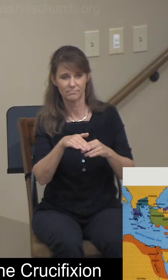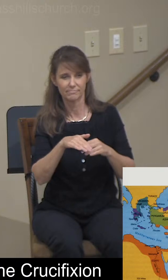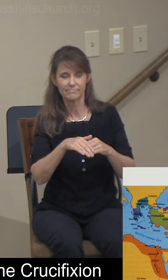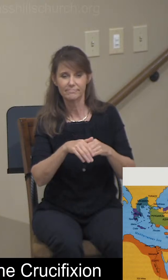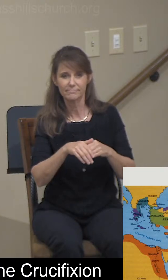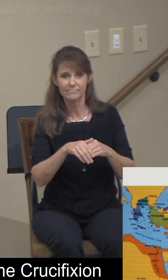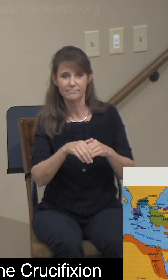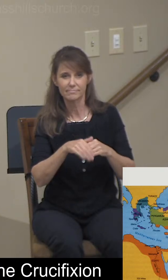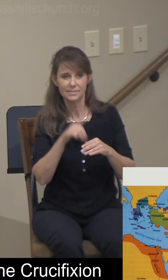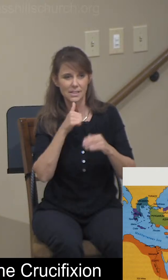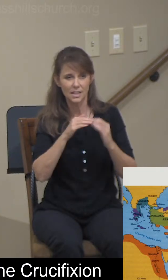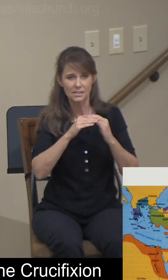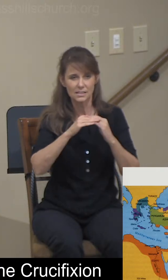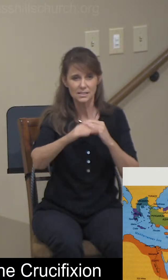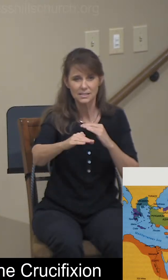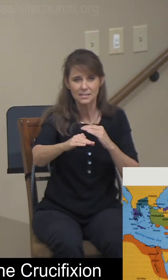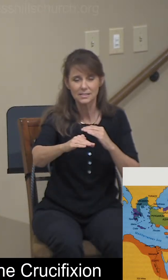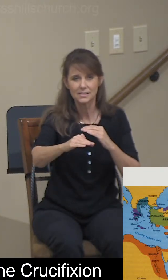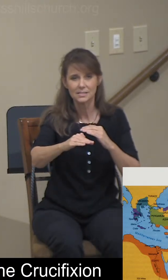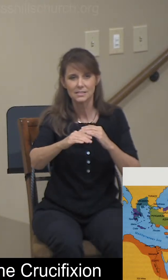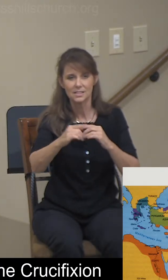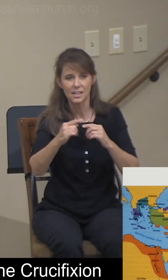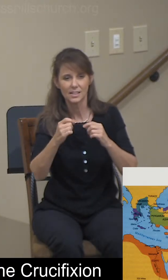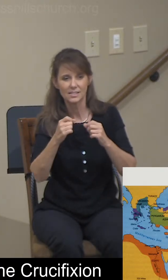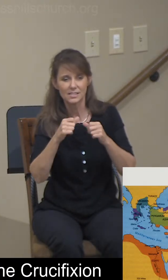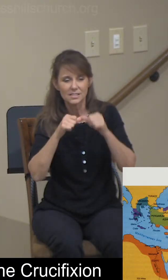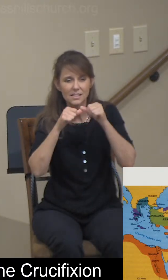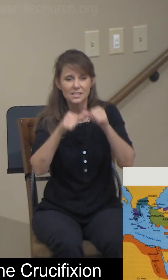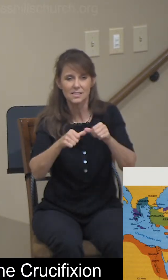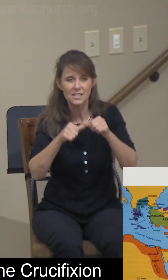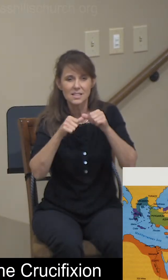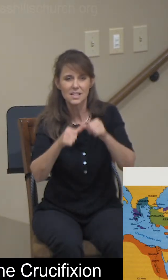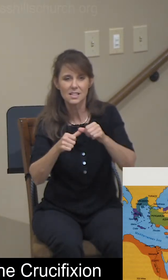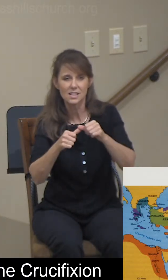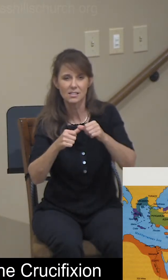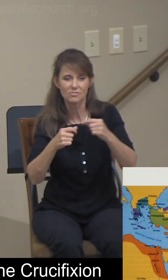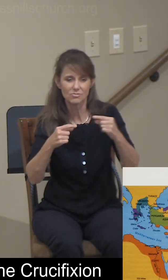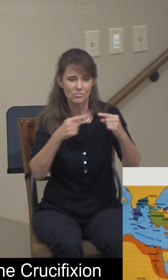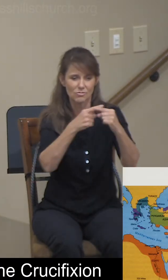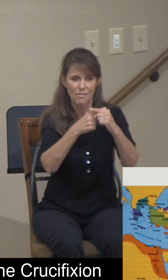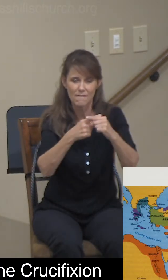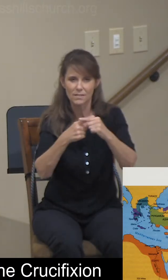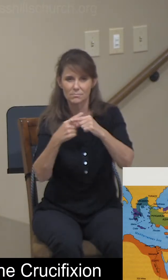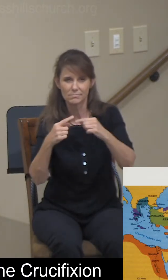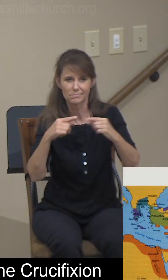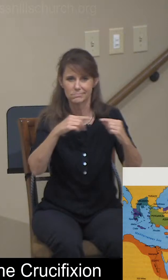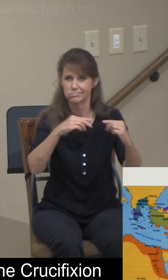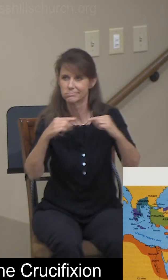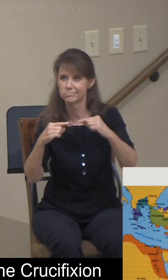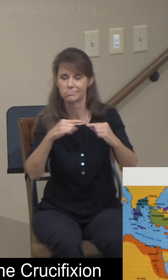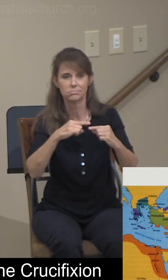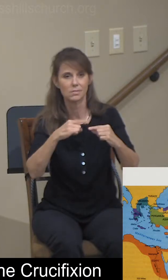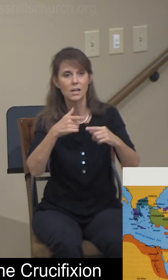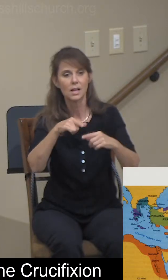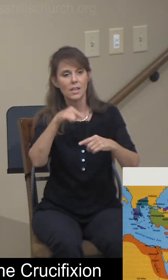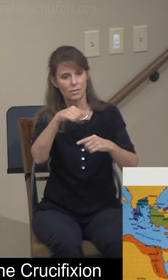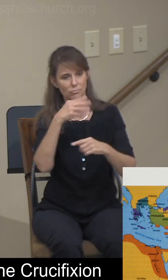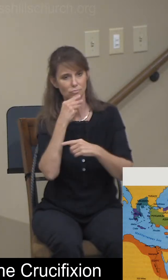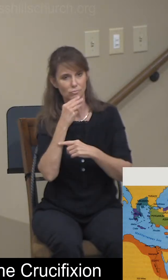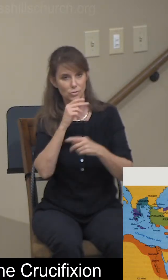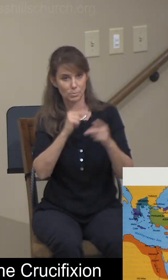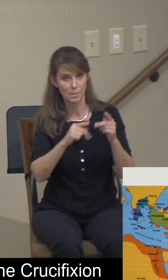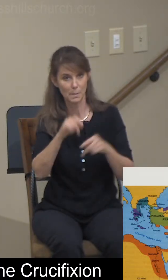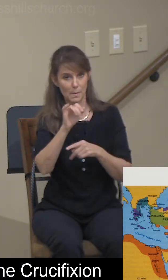common Jews and even sort of members of the middle class in Judea question how